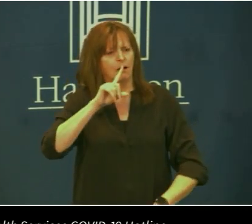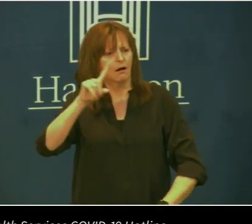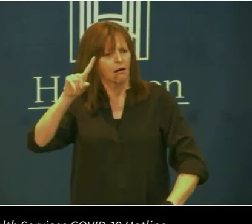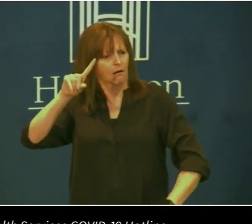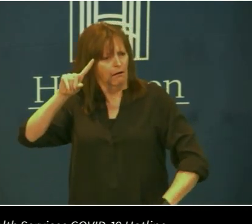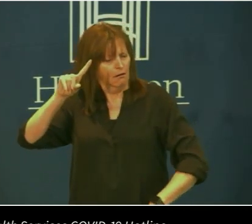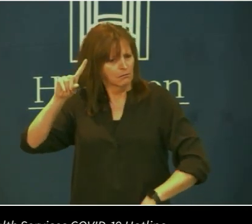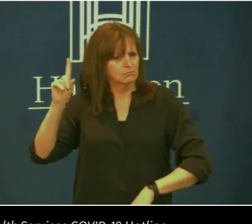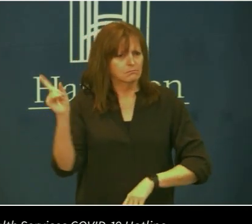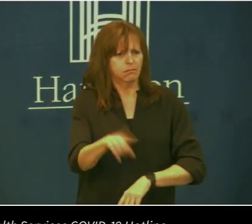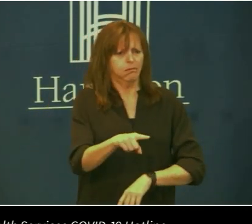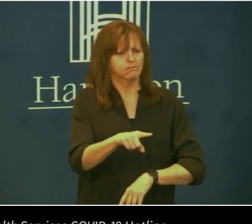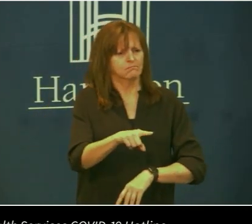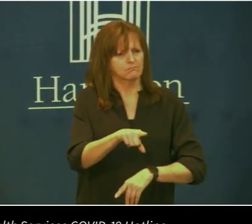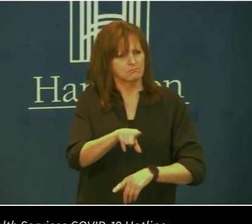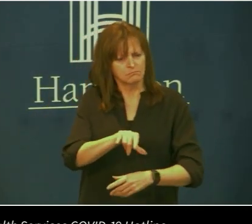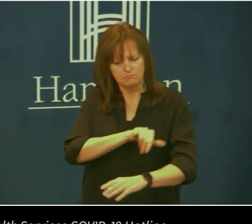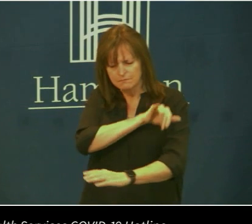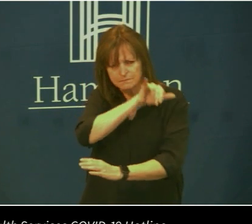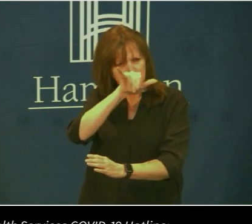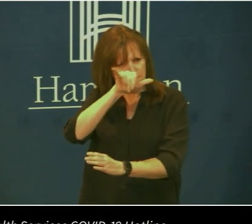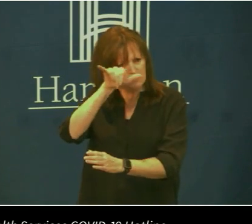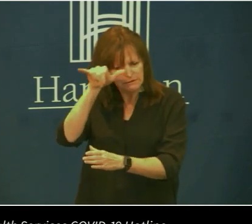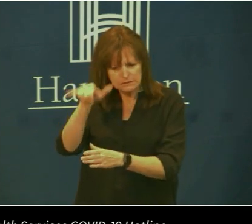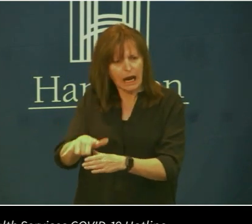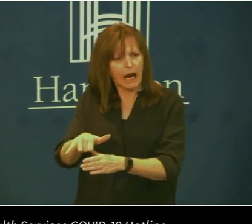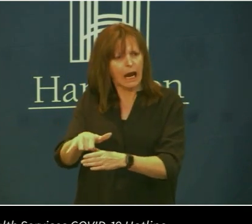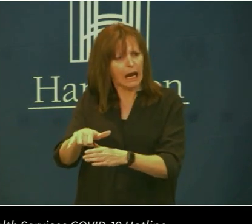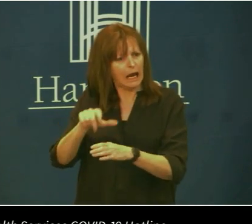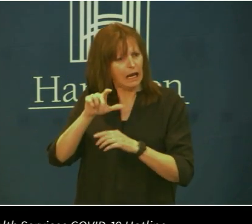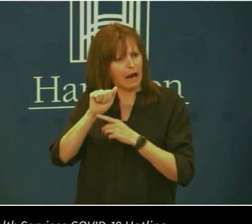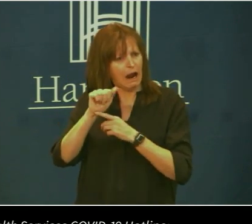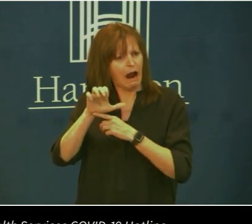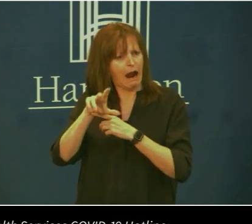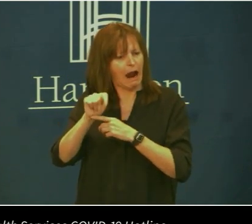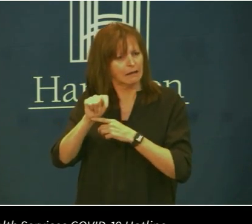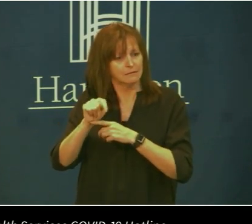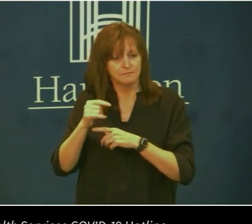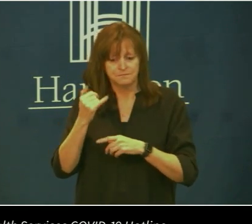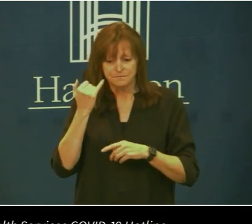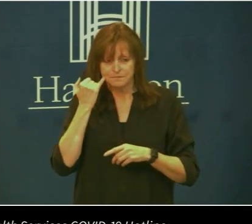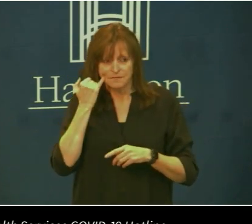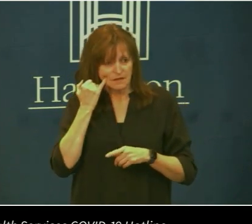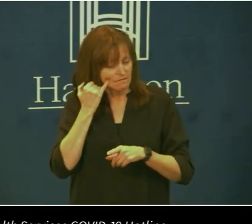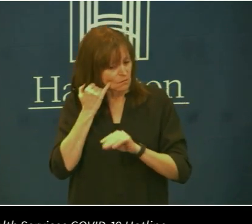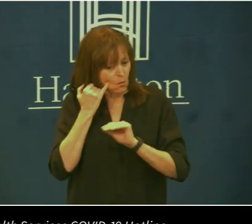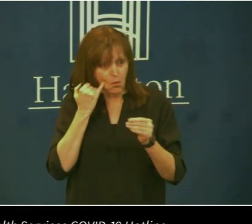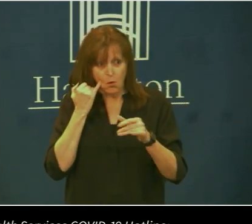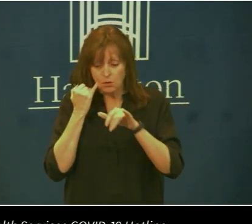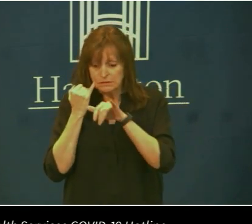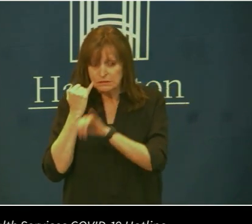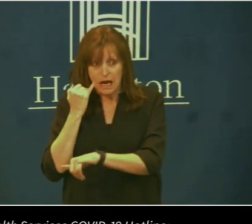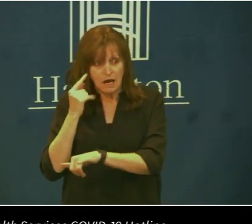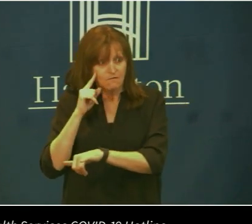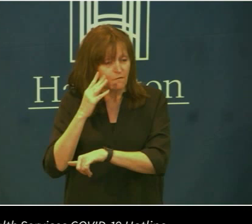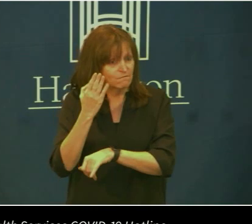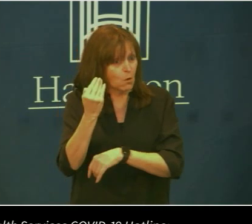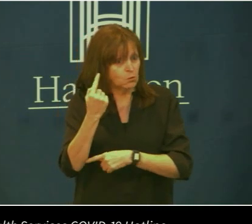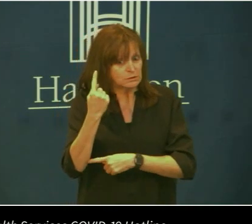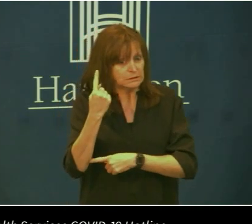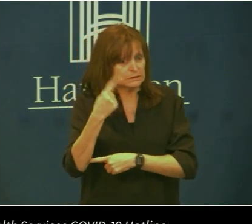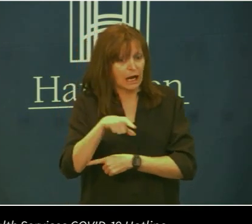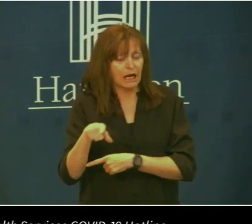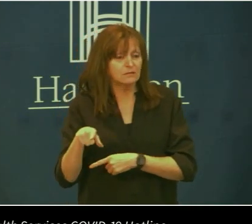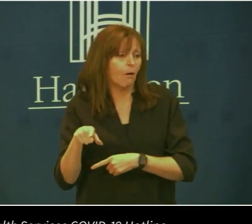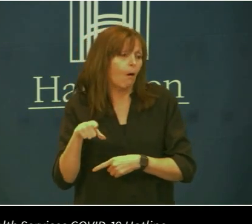with a penalty if you don't do it, to isolate yourself for 14 days if you've traveled out of country and are coming back.